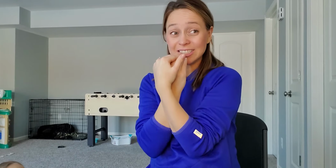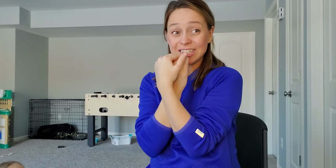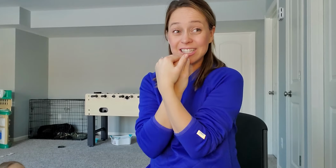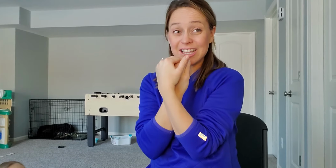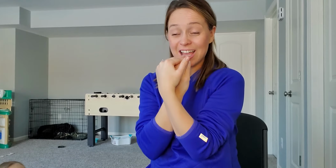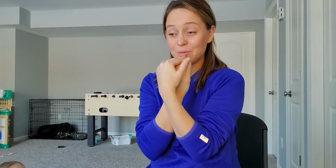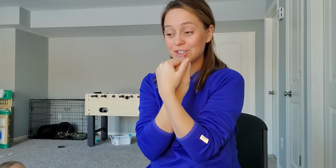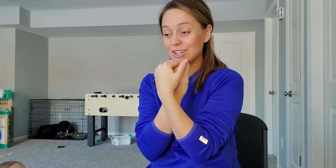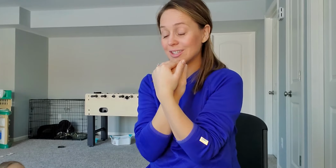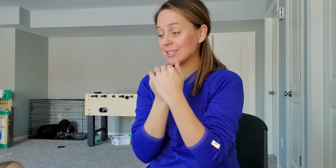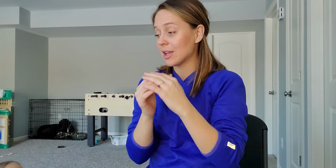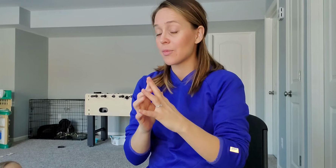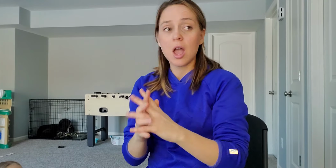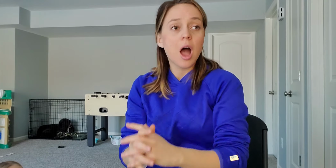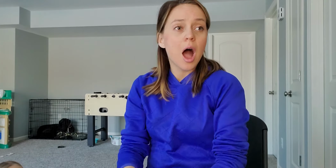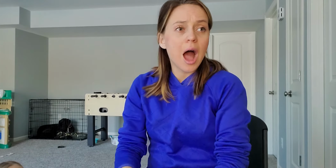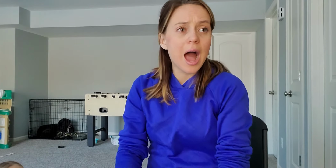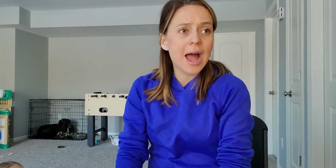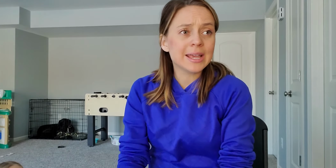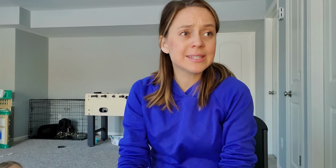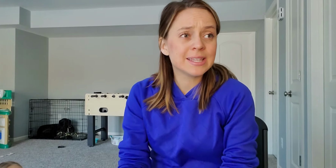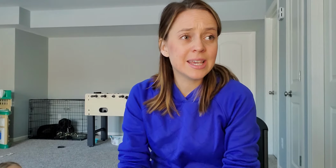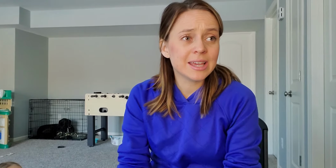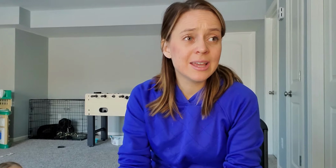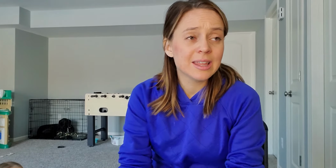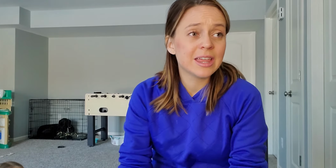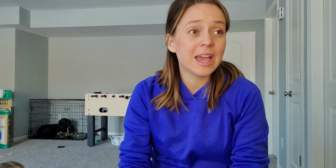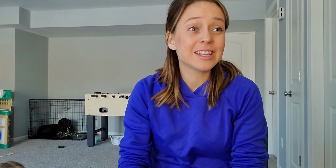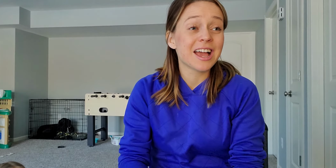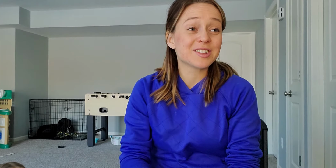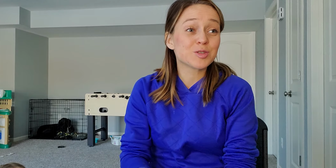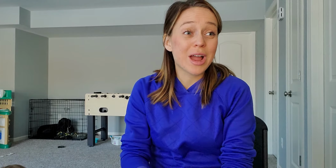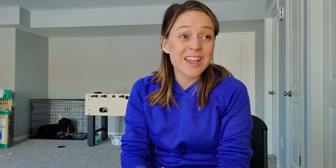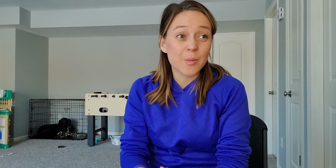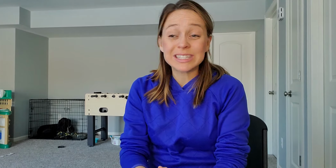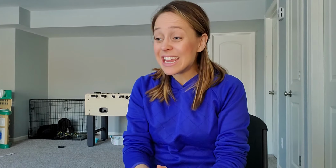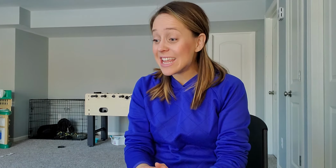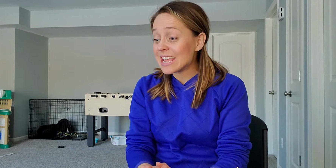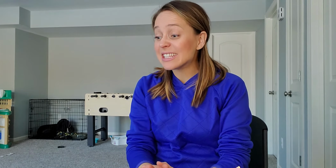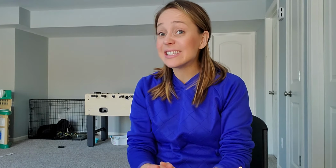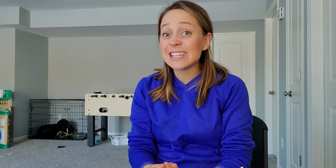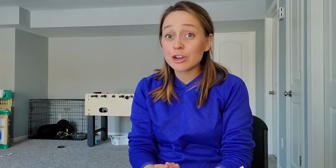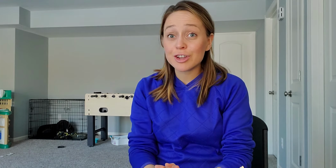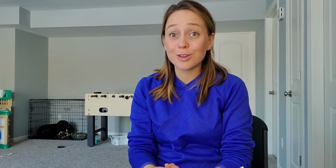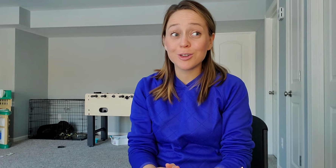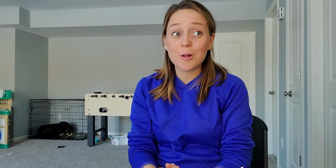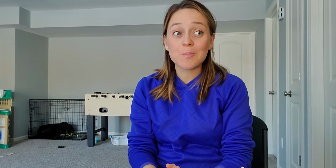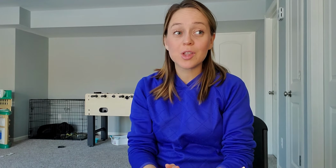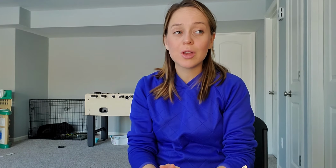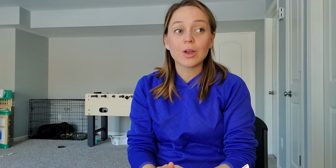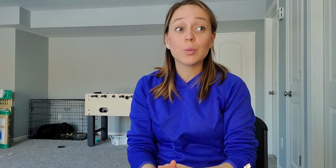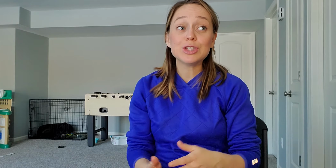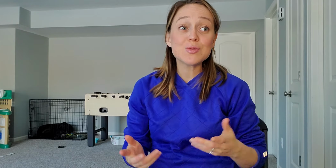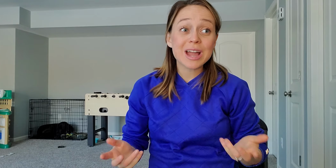apples. Sandwiches. Apples. I see that Andrea was eating cereal. When you guys